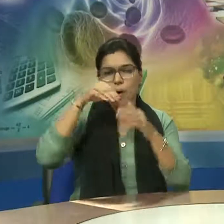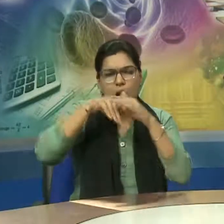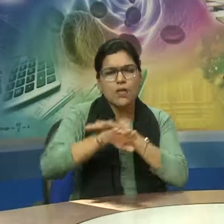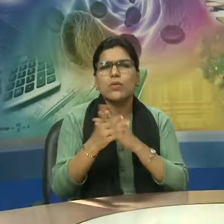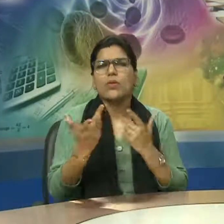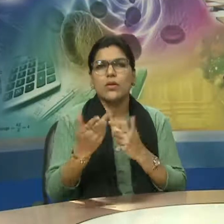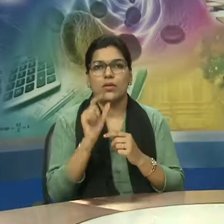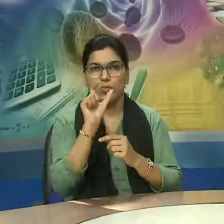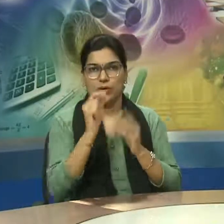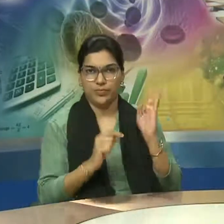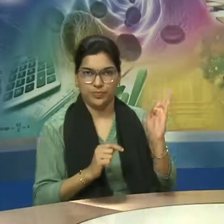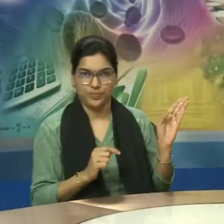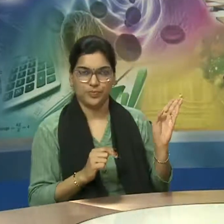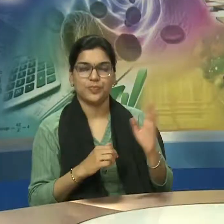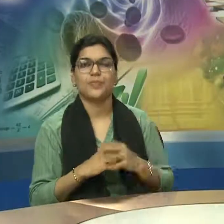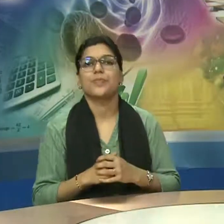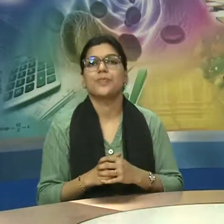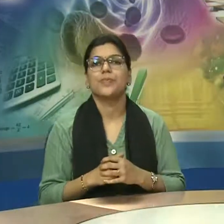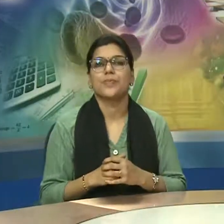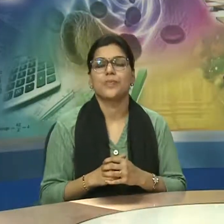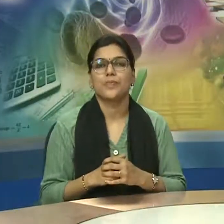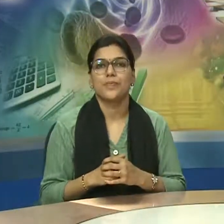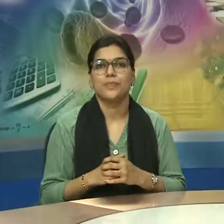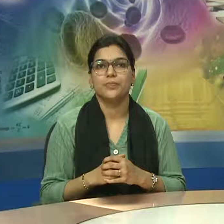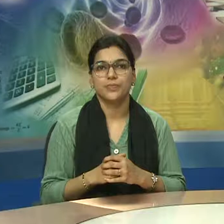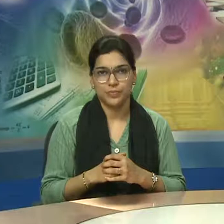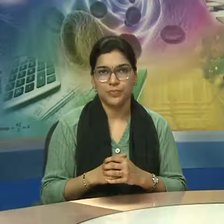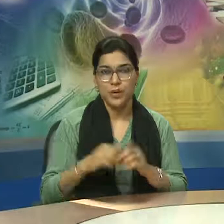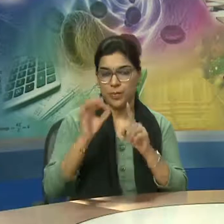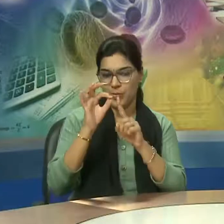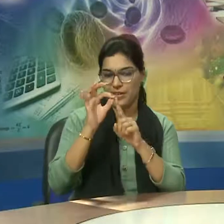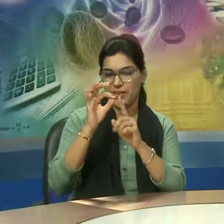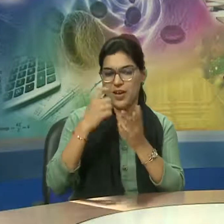Words have been finished. Now we will move on to grammar part.